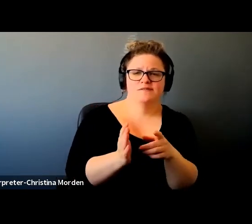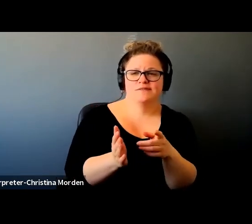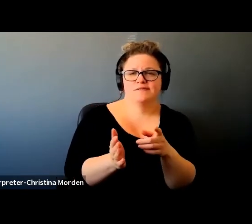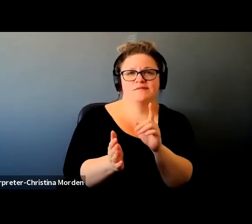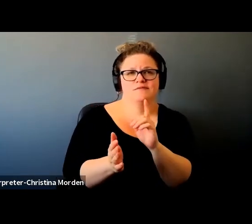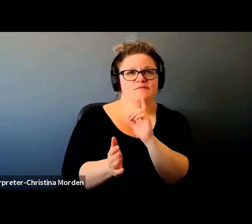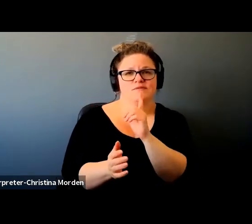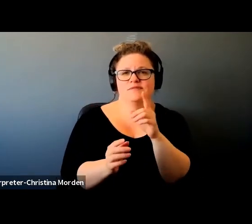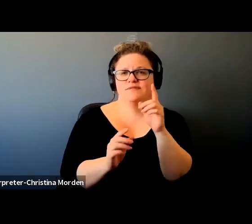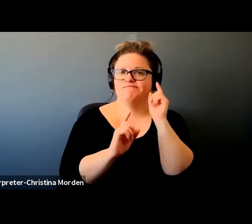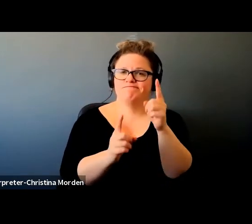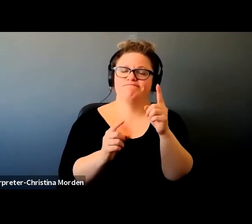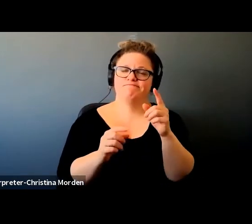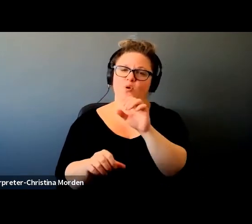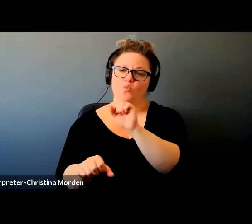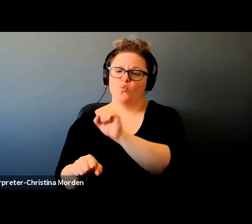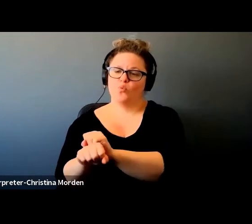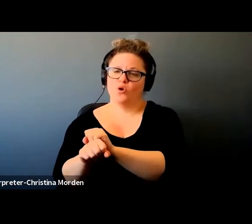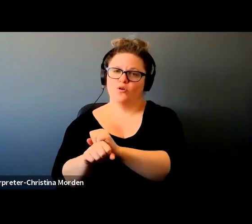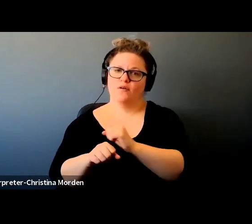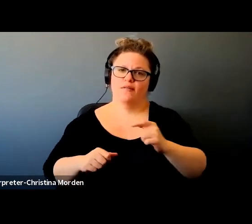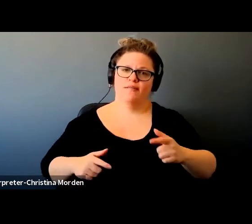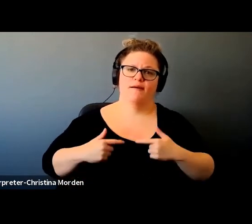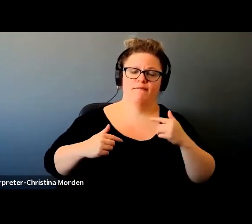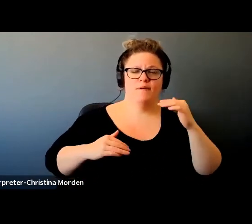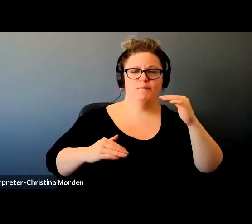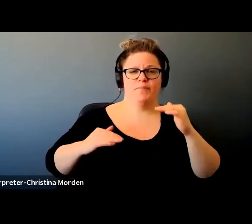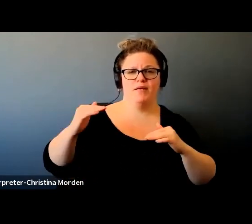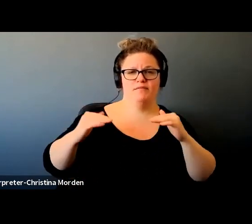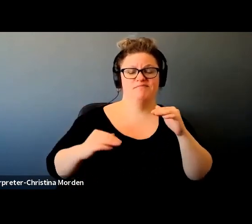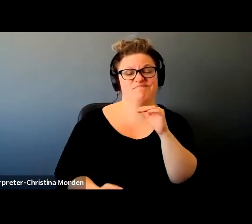work-life balance is never easy.